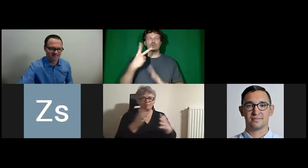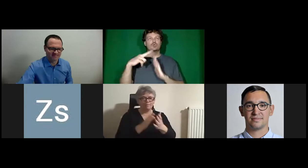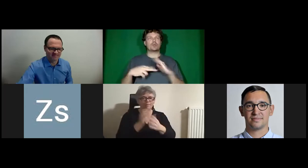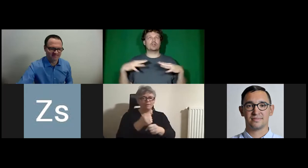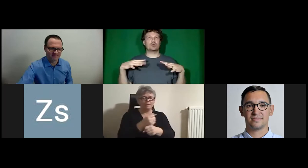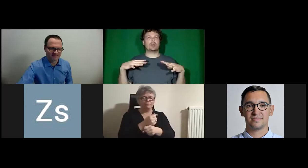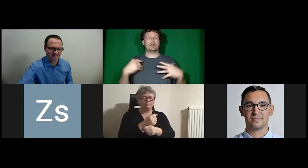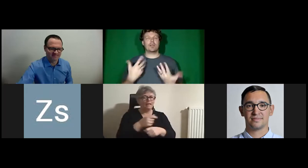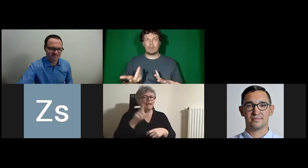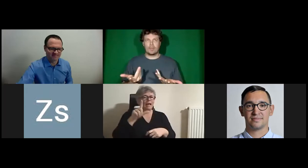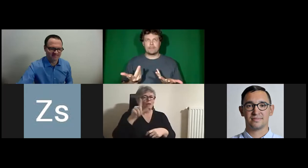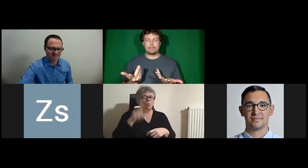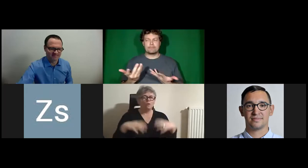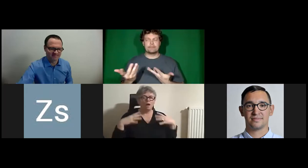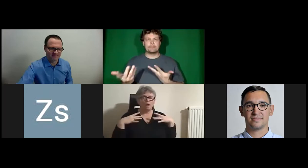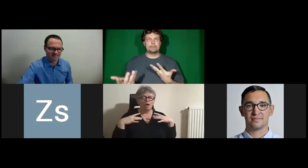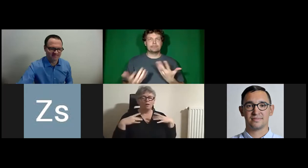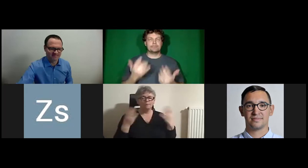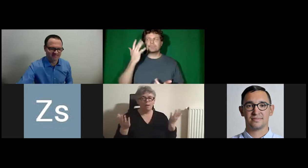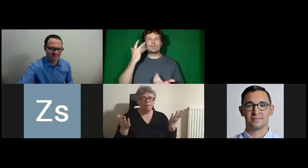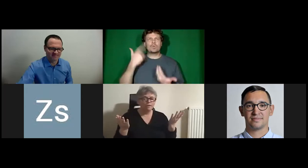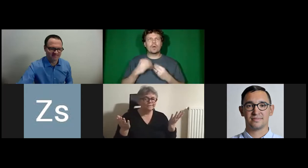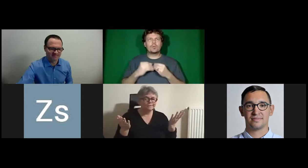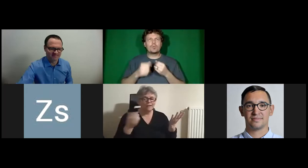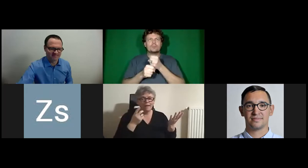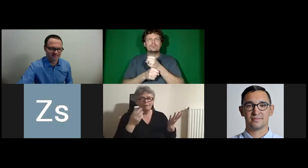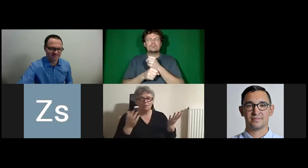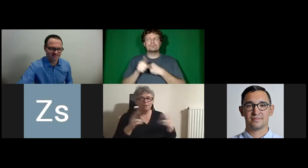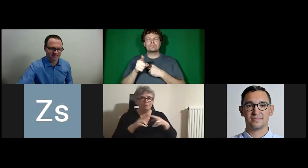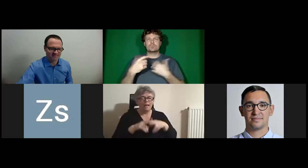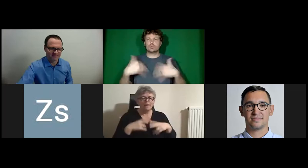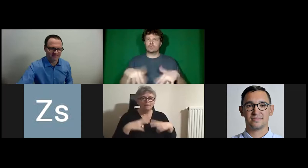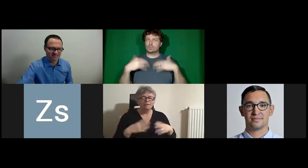Greek doctor told me that I had to take 2 months off